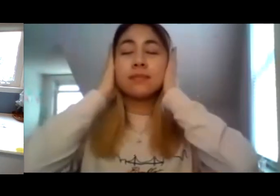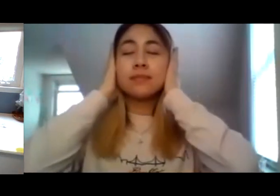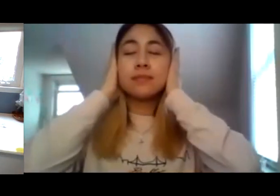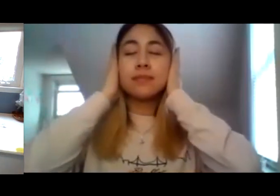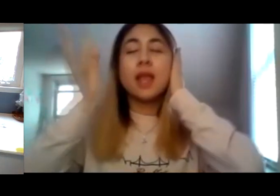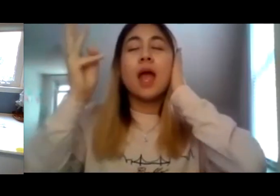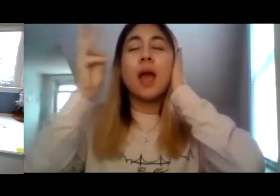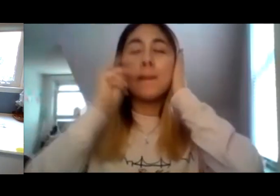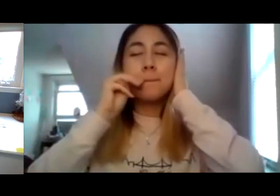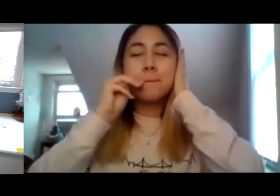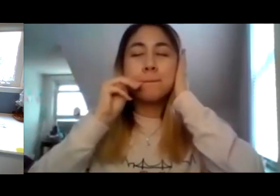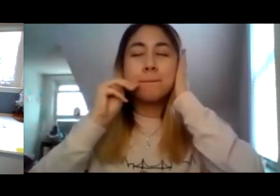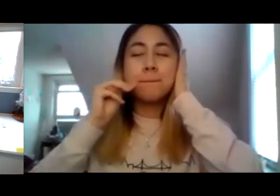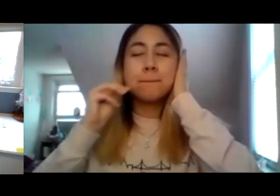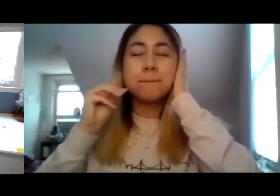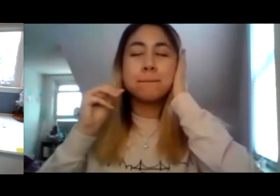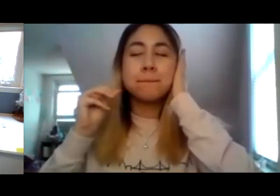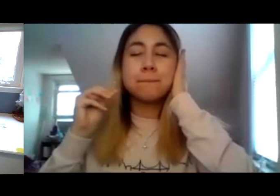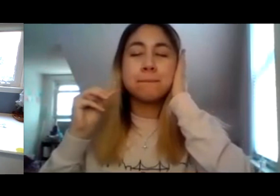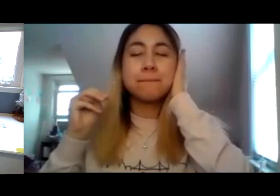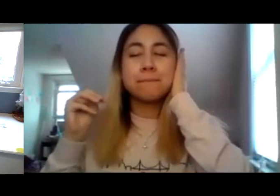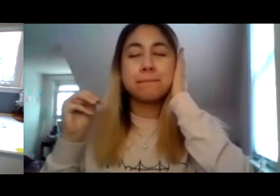and hum.